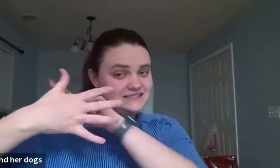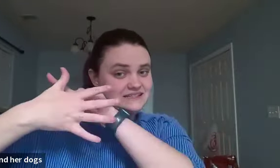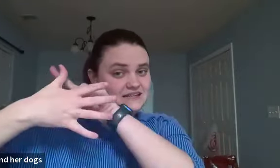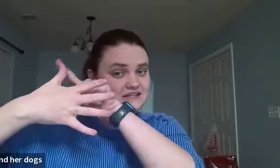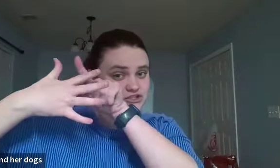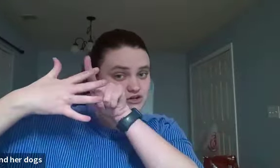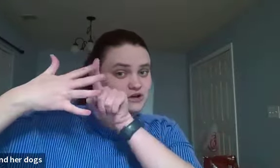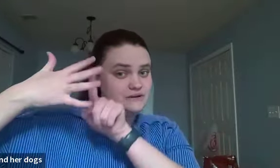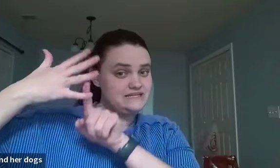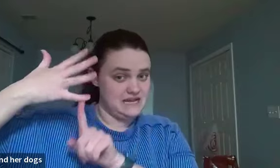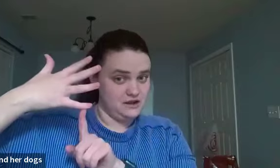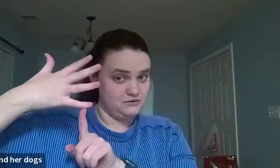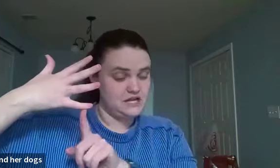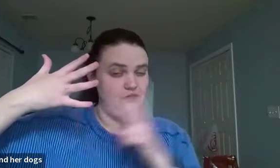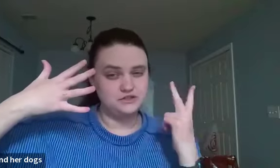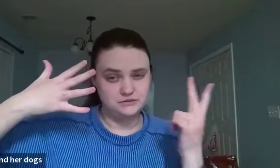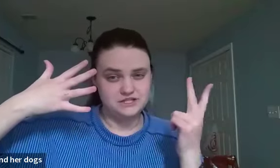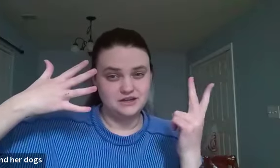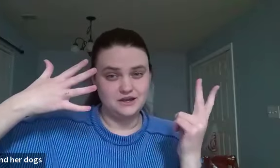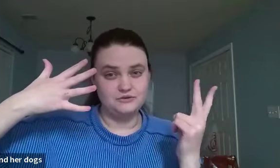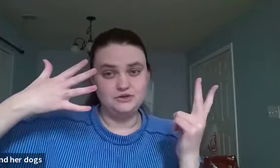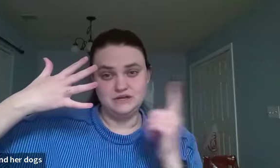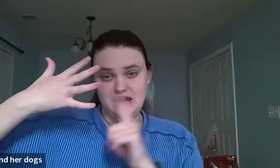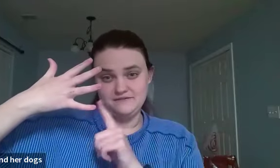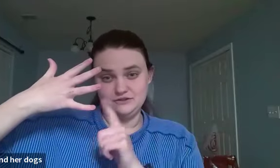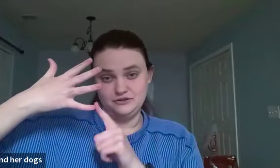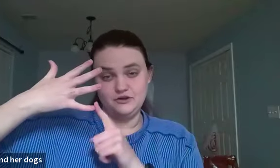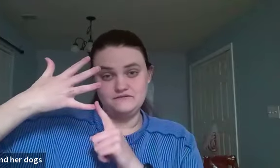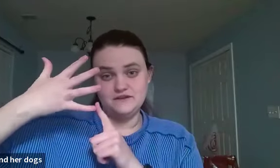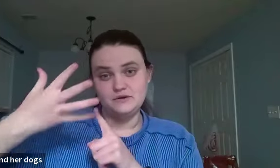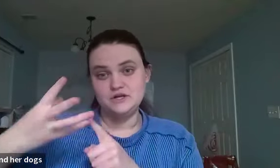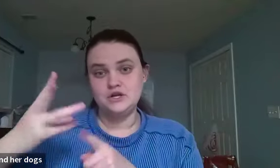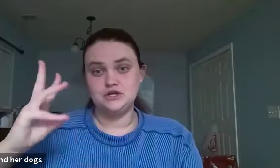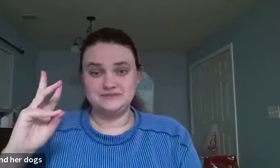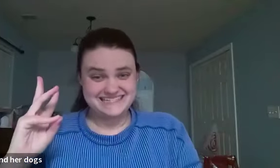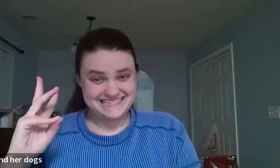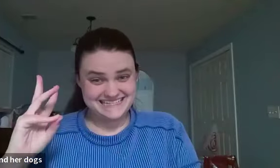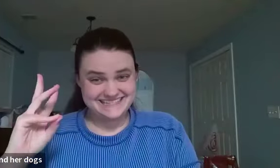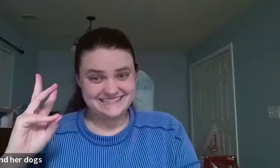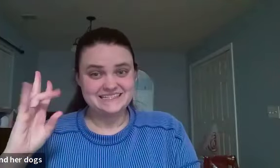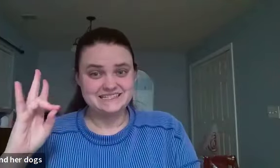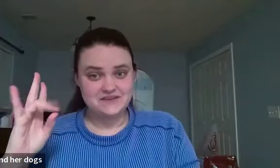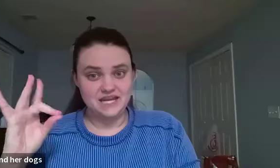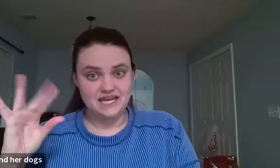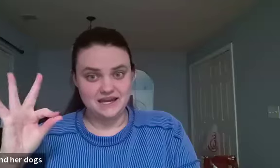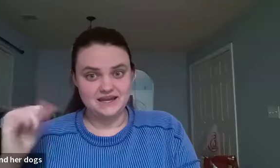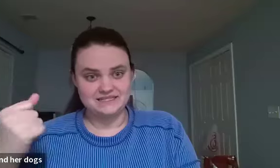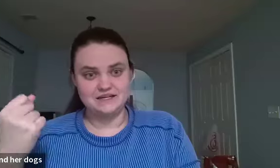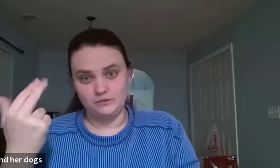this, start going down, and there are 2 ways you can go. You can, after you go the 5th one, go 6, 7, 8, 9, 10, all the